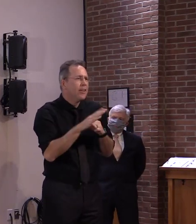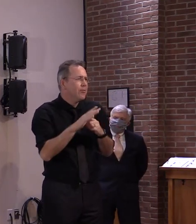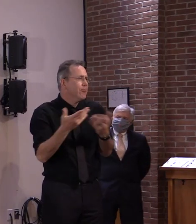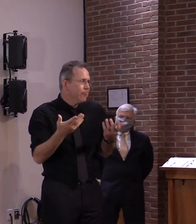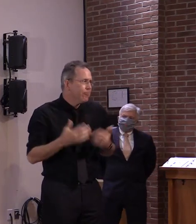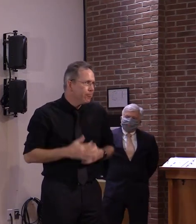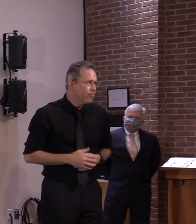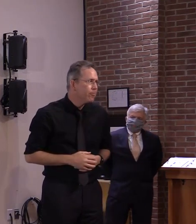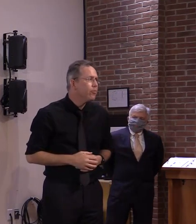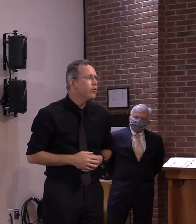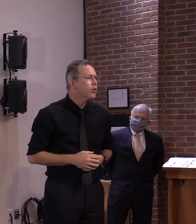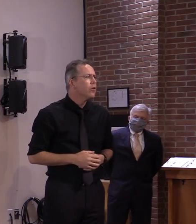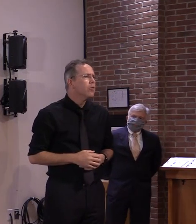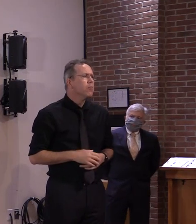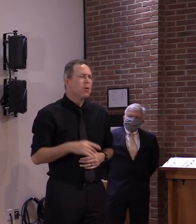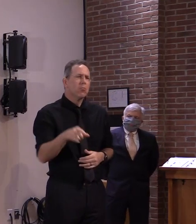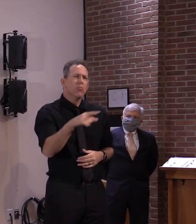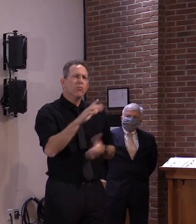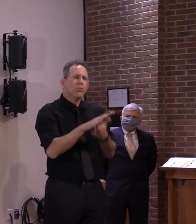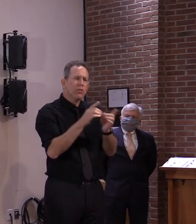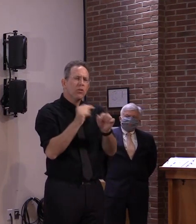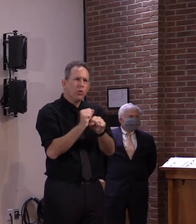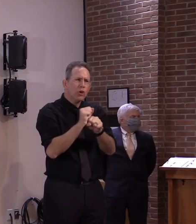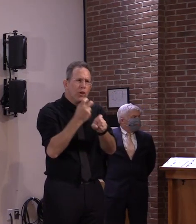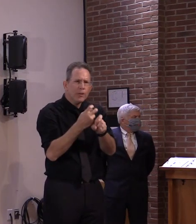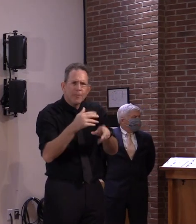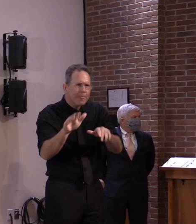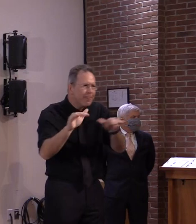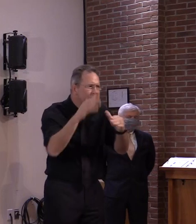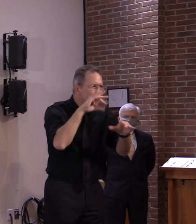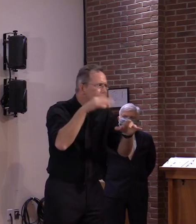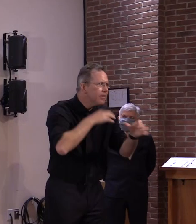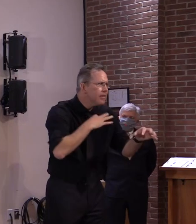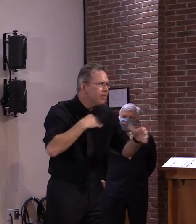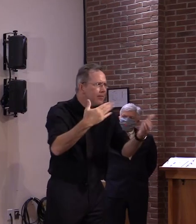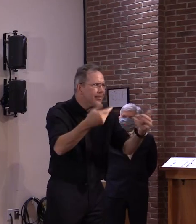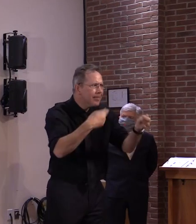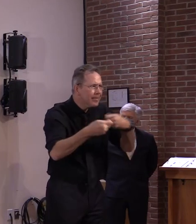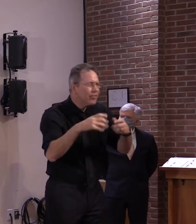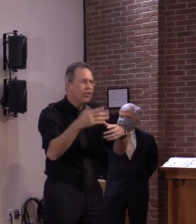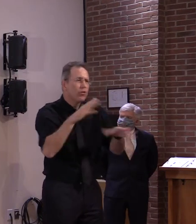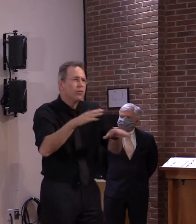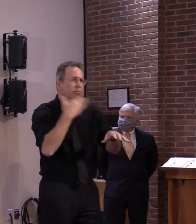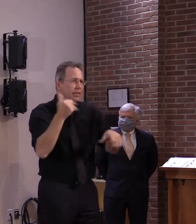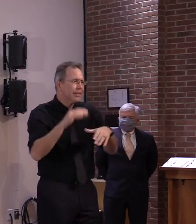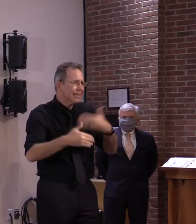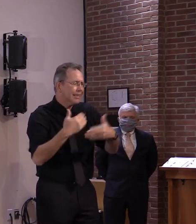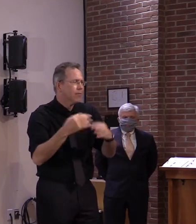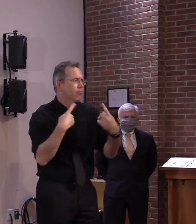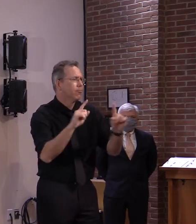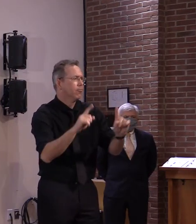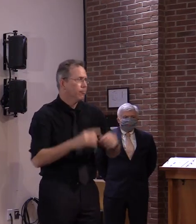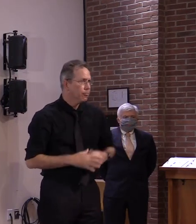I'm also not surprised by, you know, people being tired and doing their best. Thank you. Yeah. Steve? Okay. All right, we'll